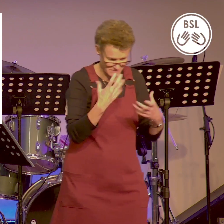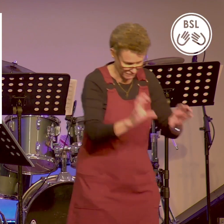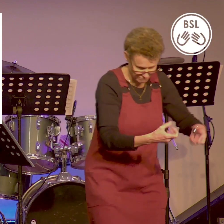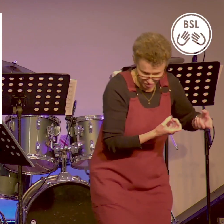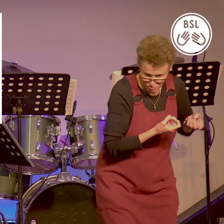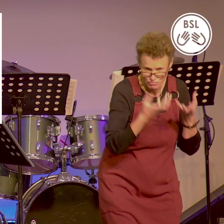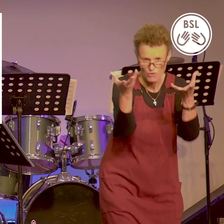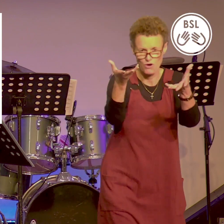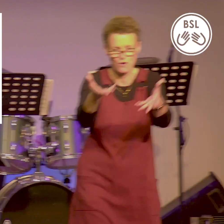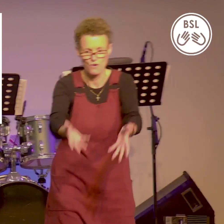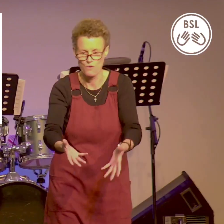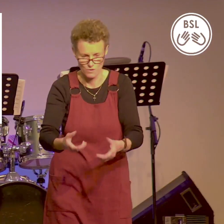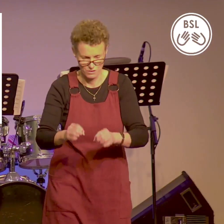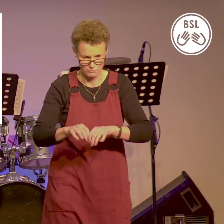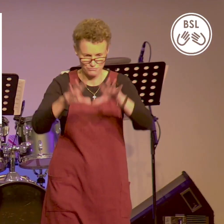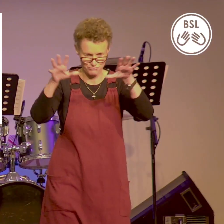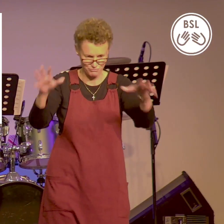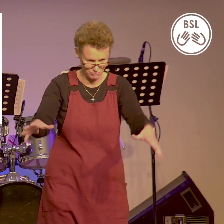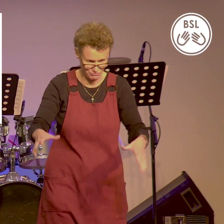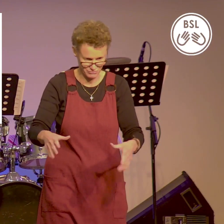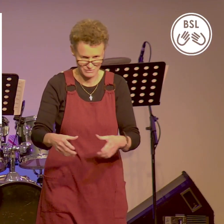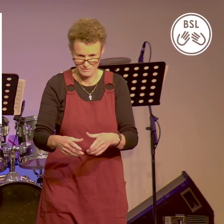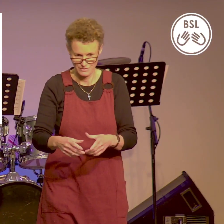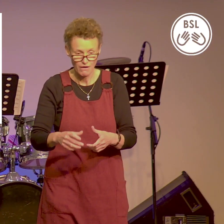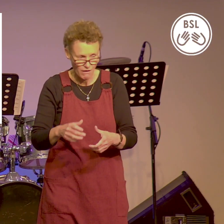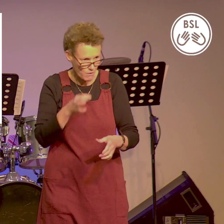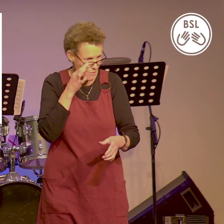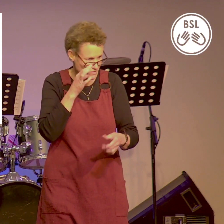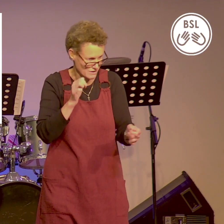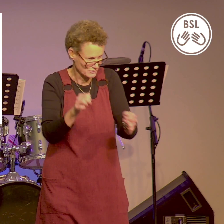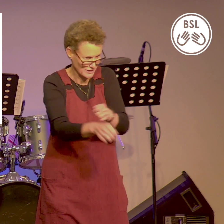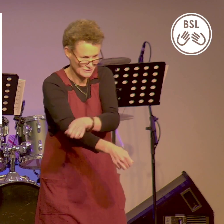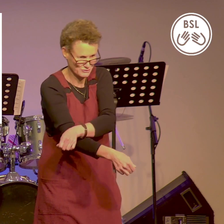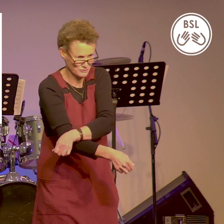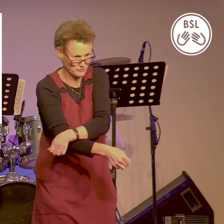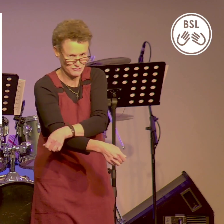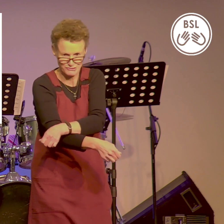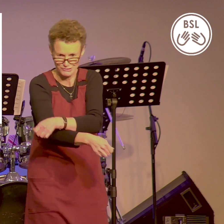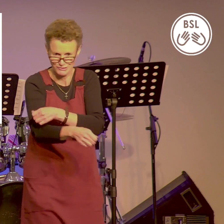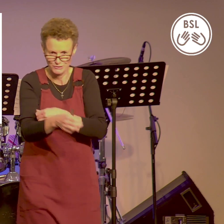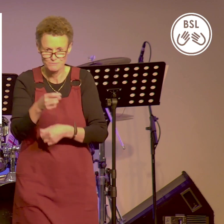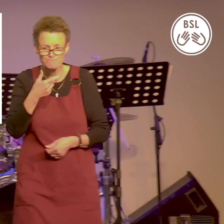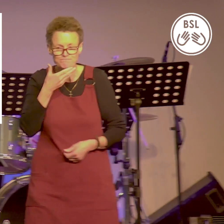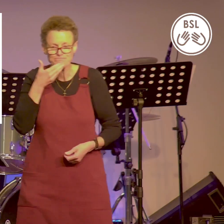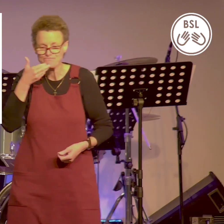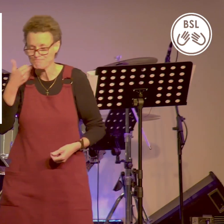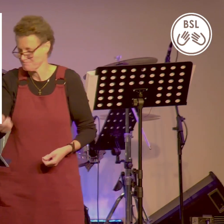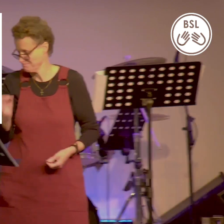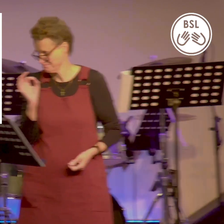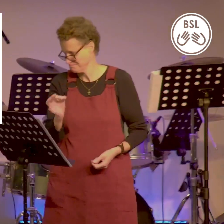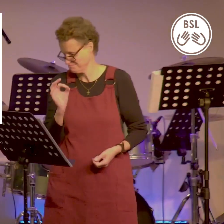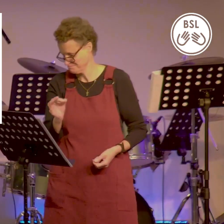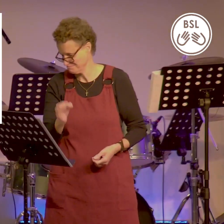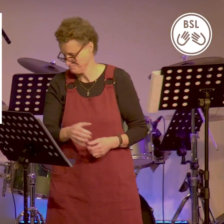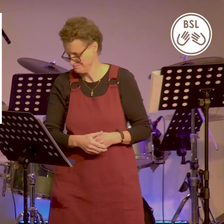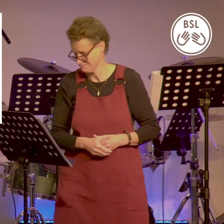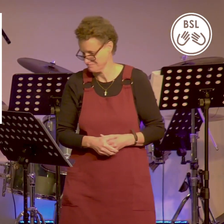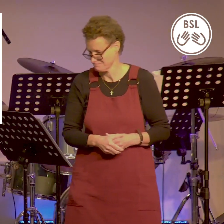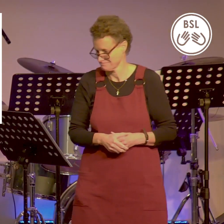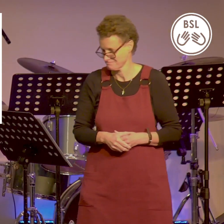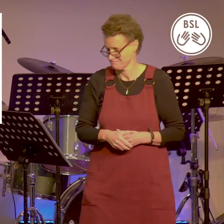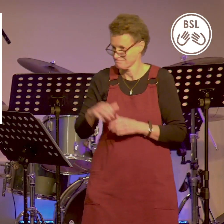He threw it into the water, and the water became sweet.